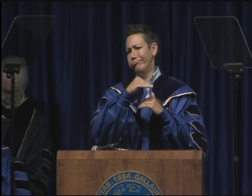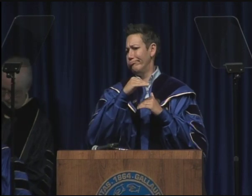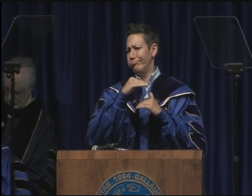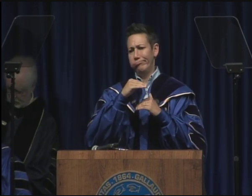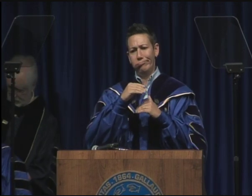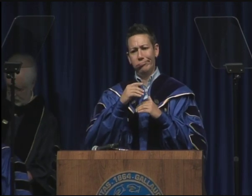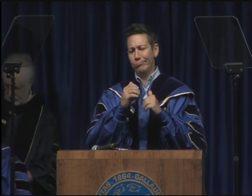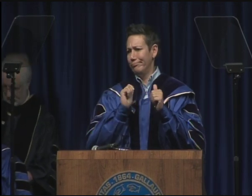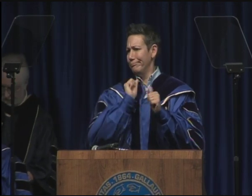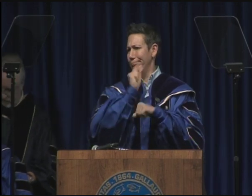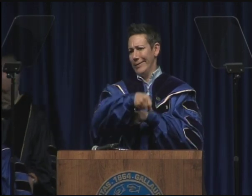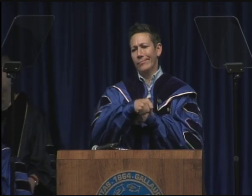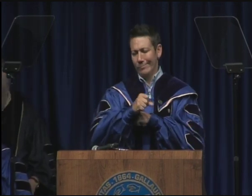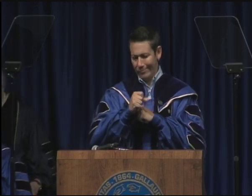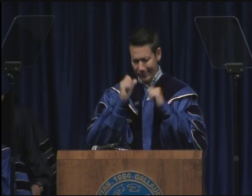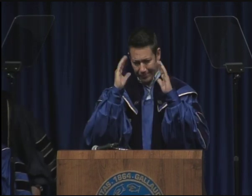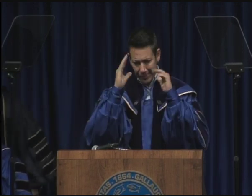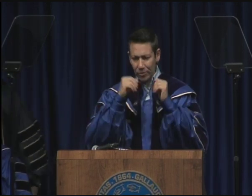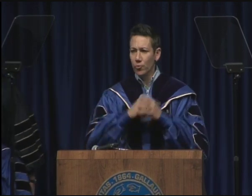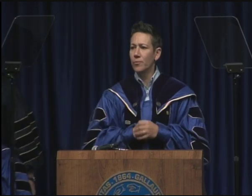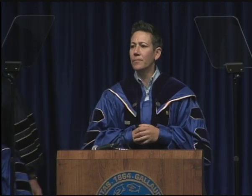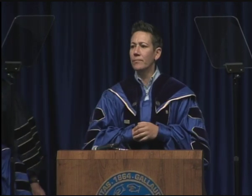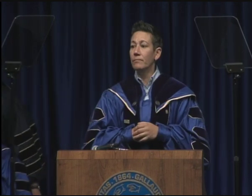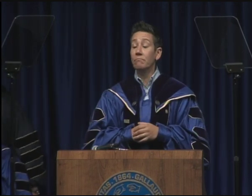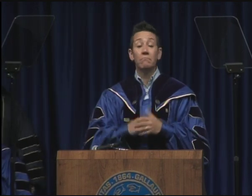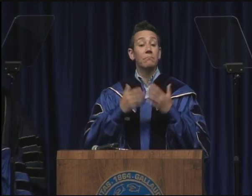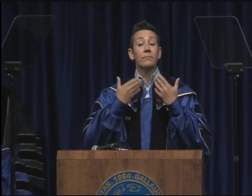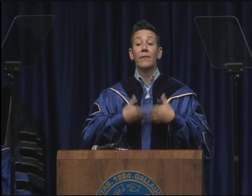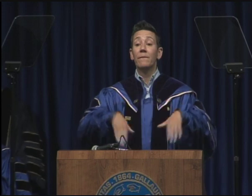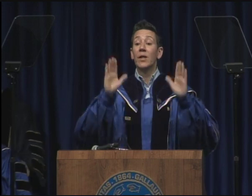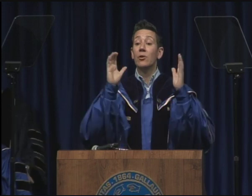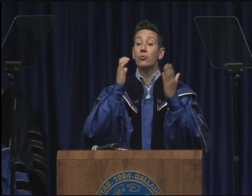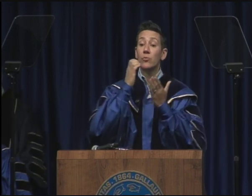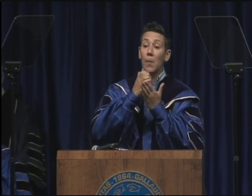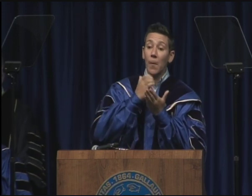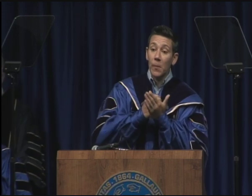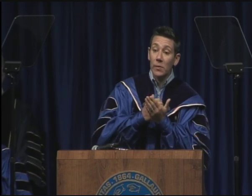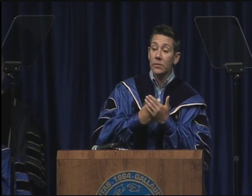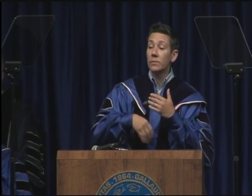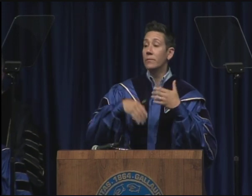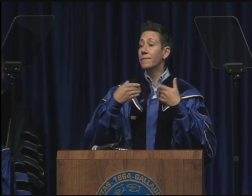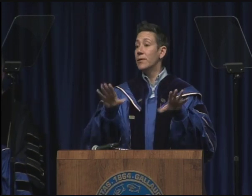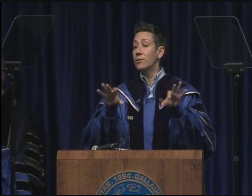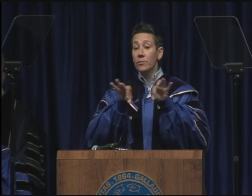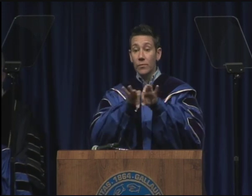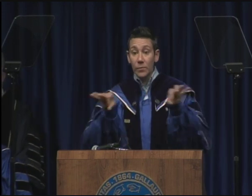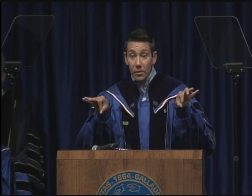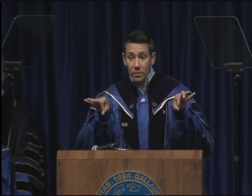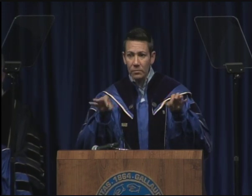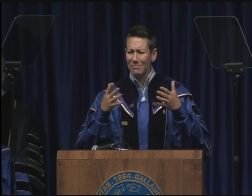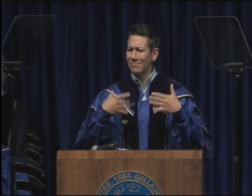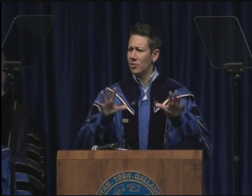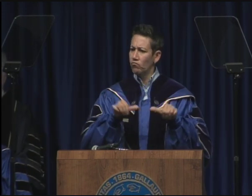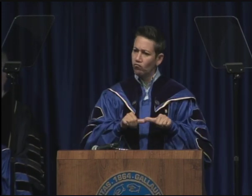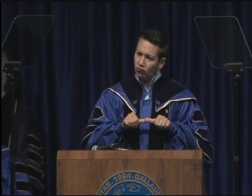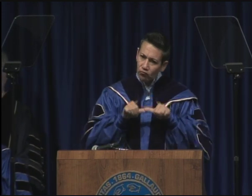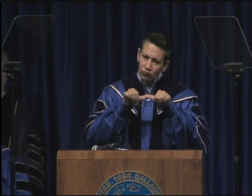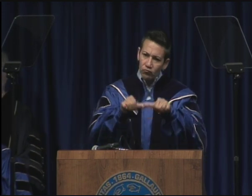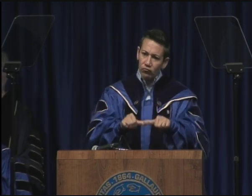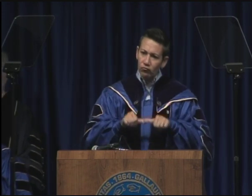and beyond class expectations and was known to help her peers. Even after completing her coursework, this